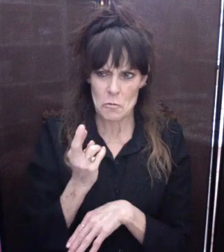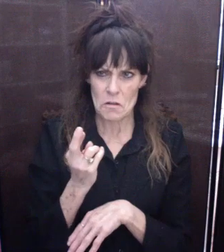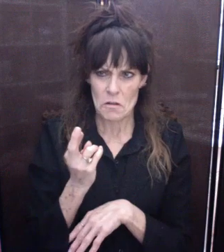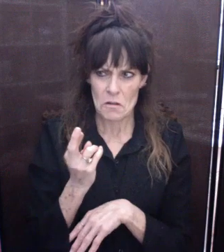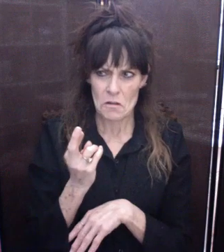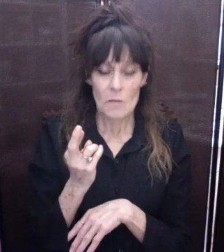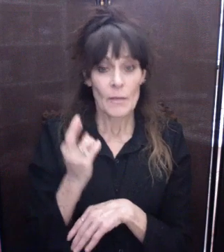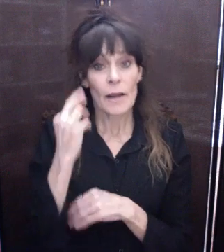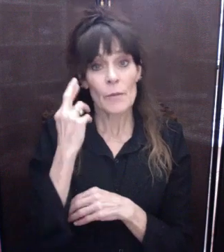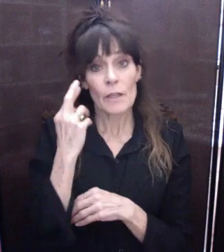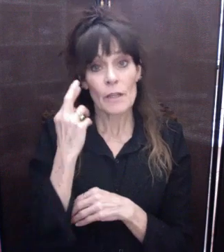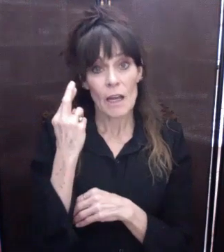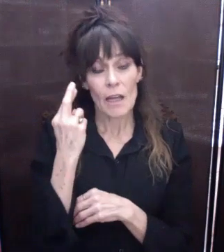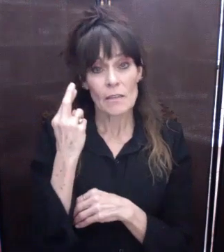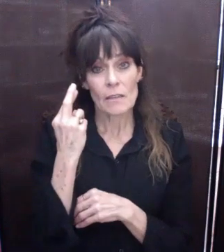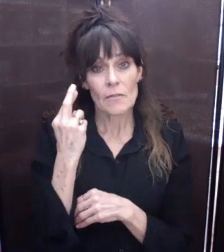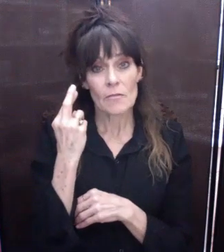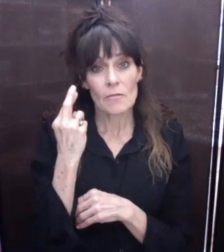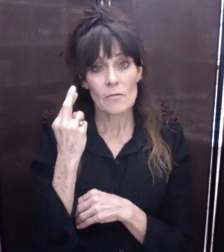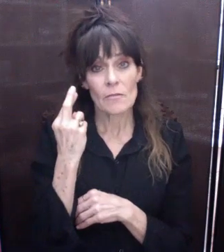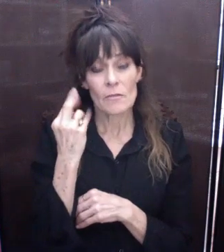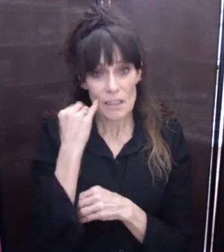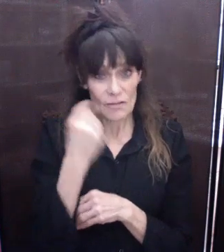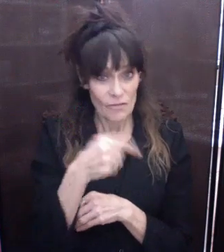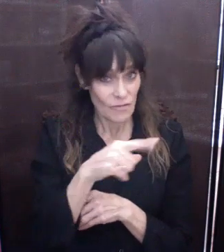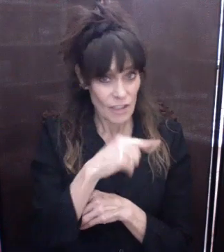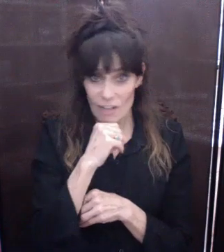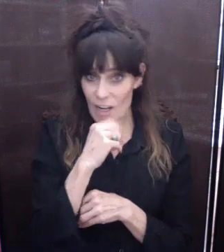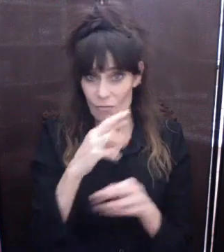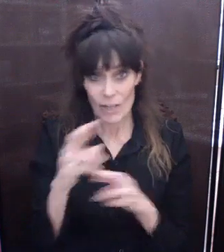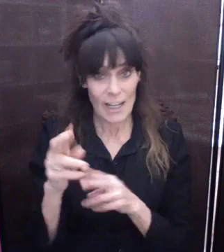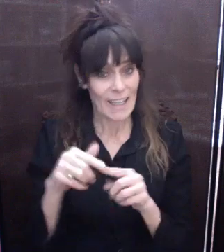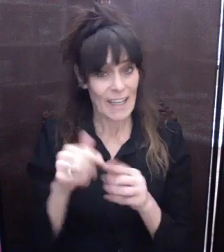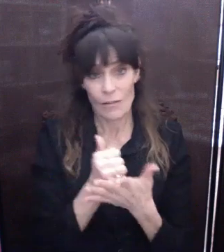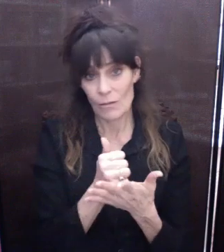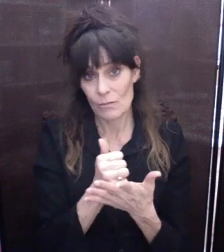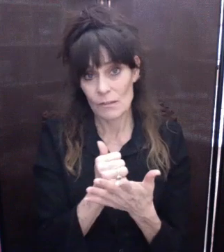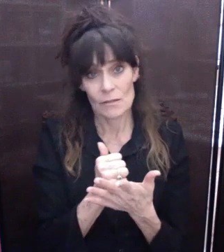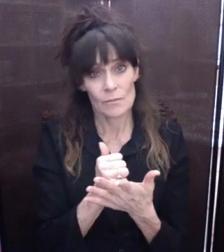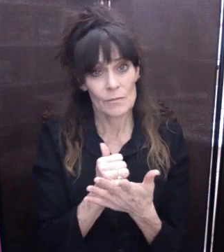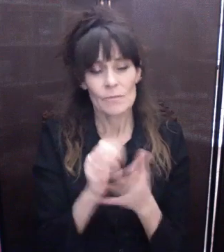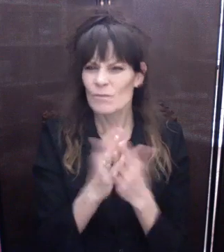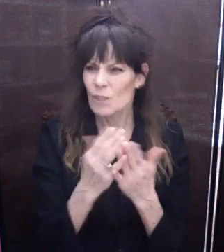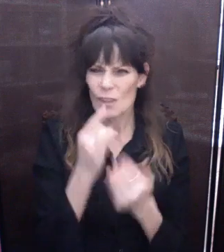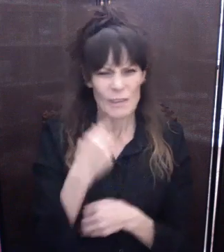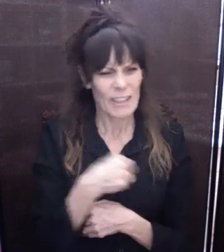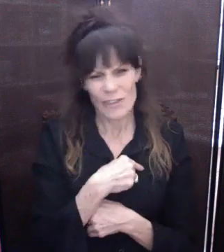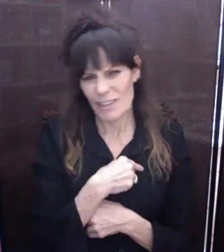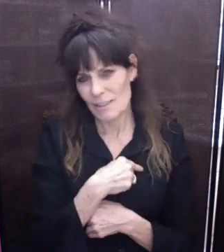to realize that if they're not ready, there's not much I can do. The book tells us that. He